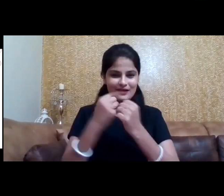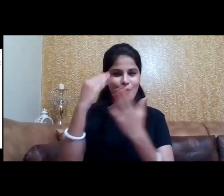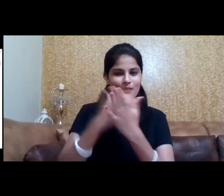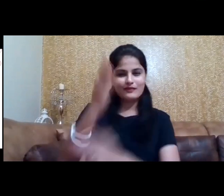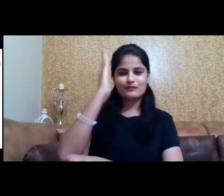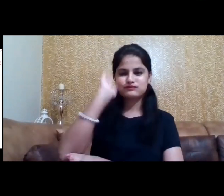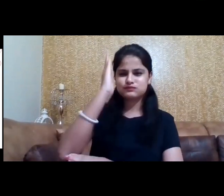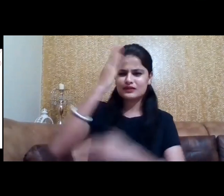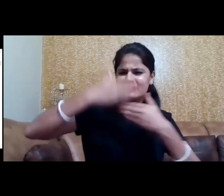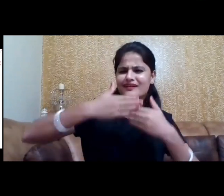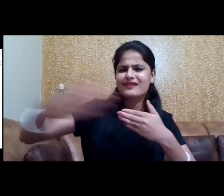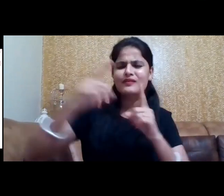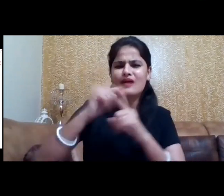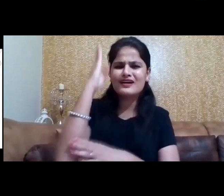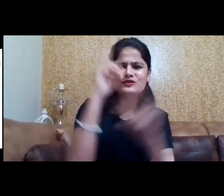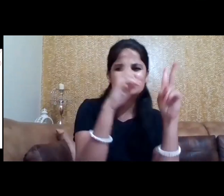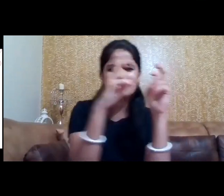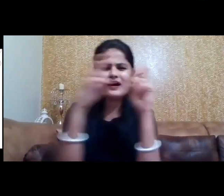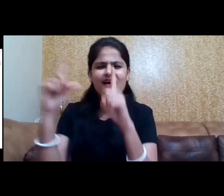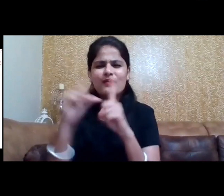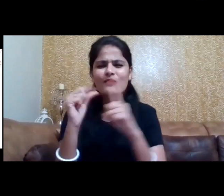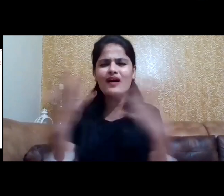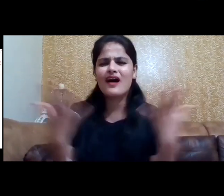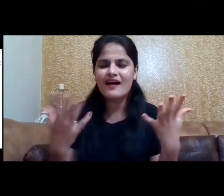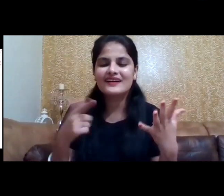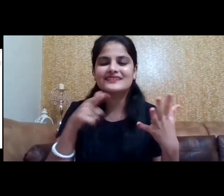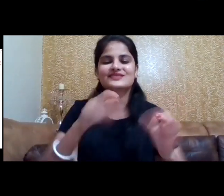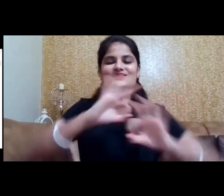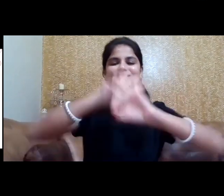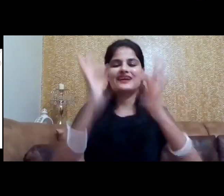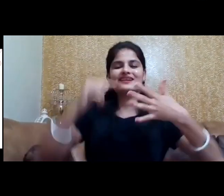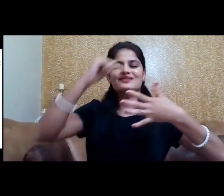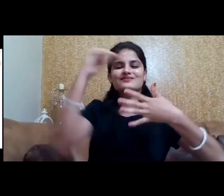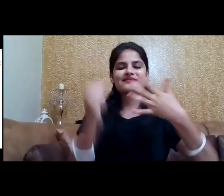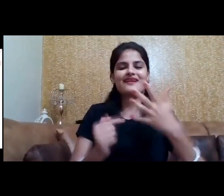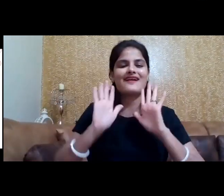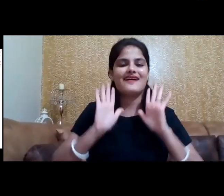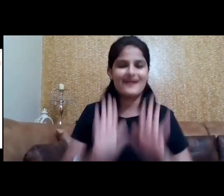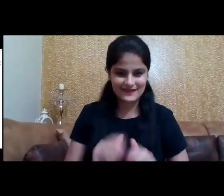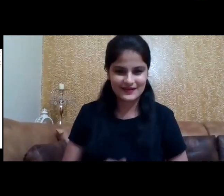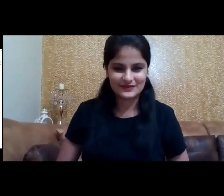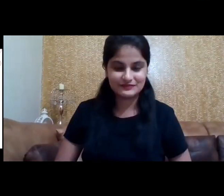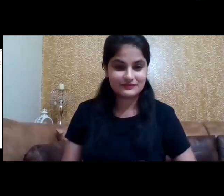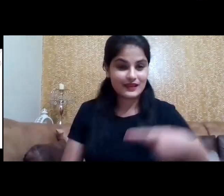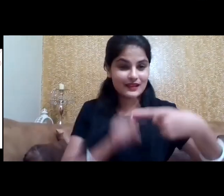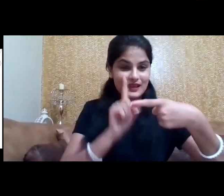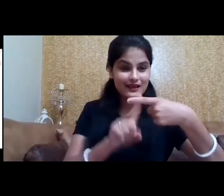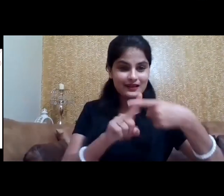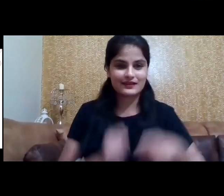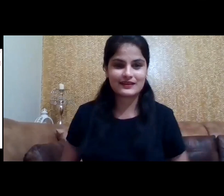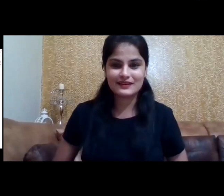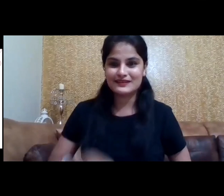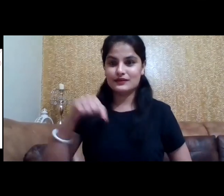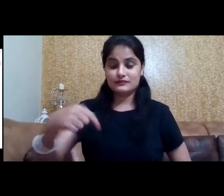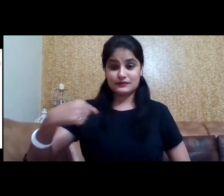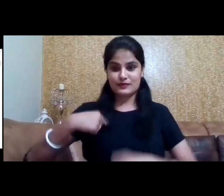Okay, so now we will be beginning with the workshop. I'll just give a brief of what the agenda is.